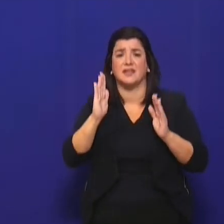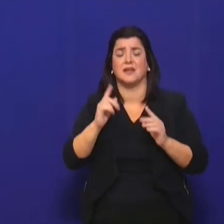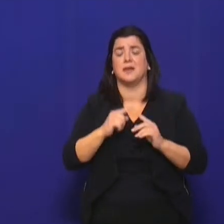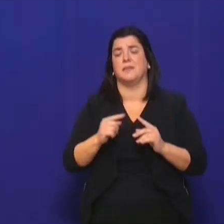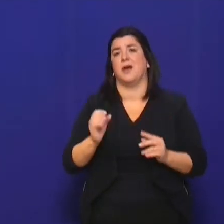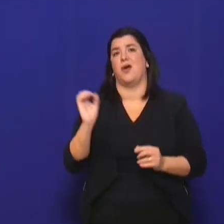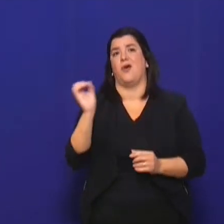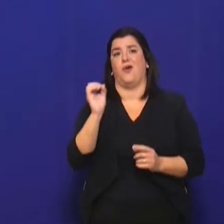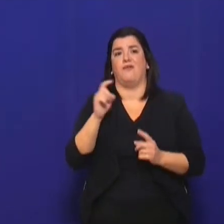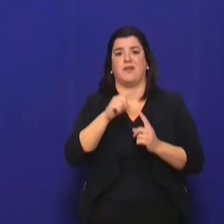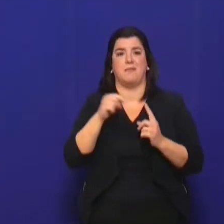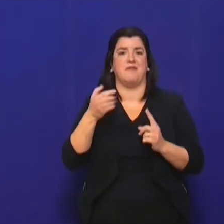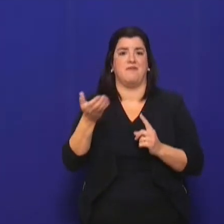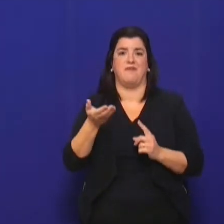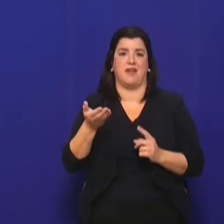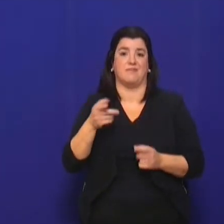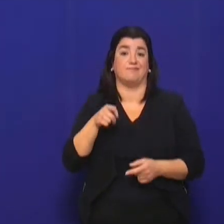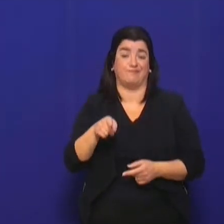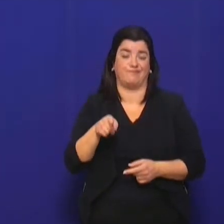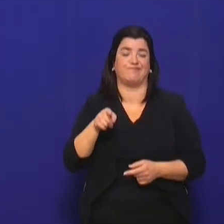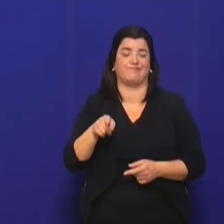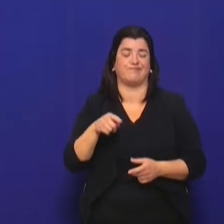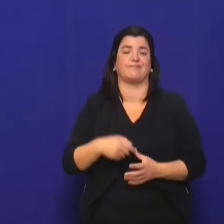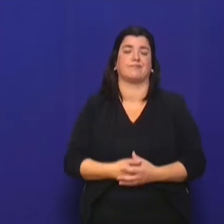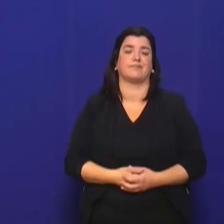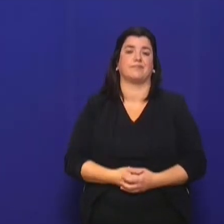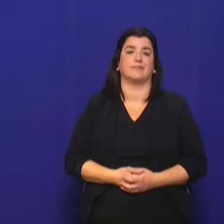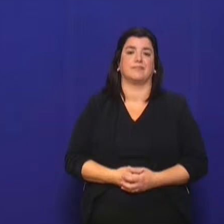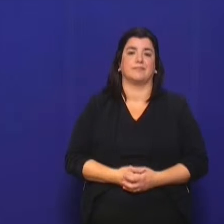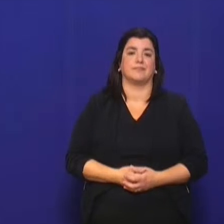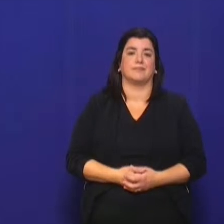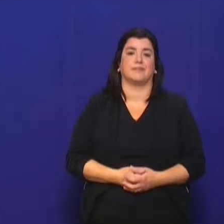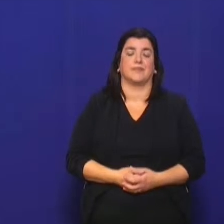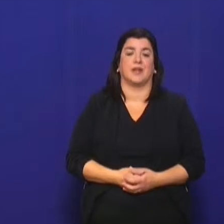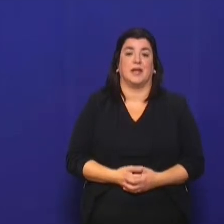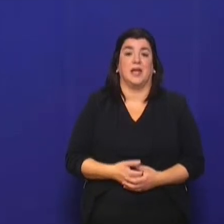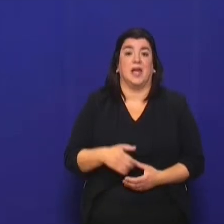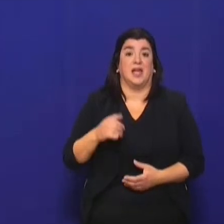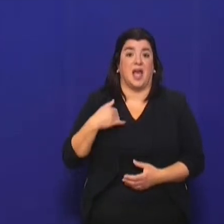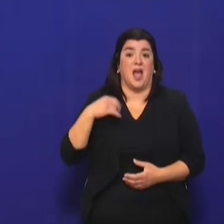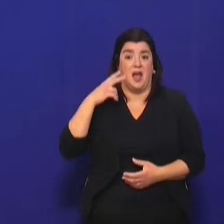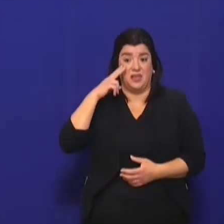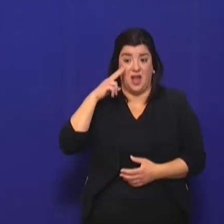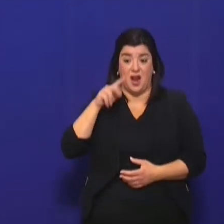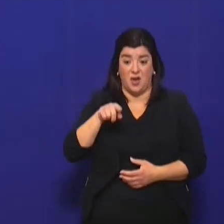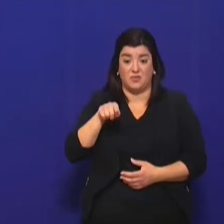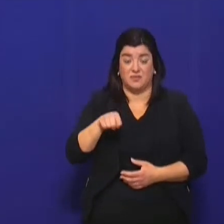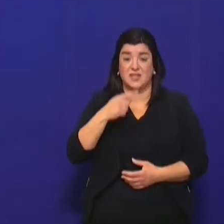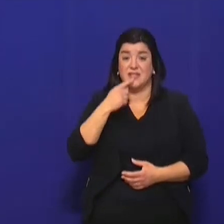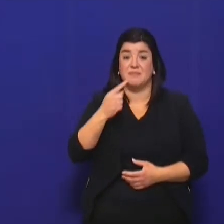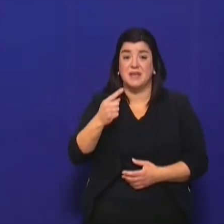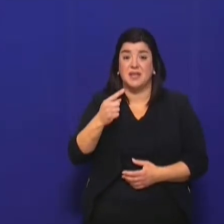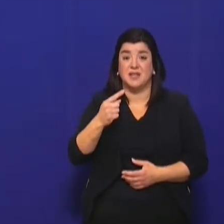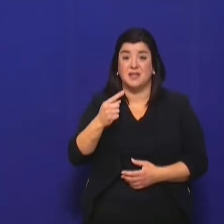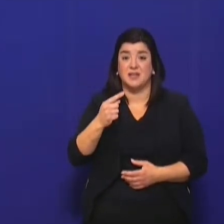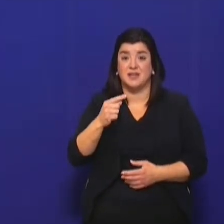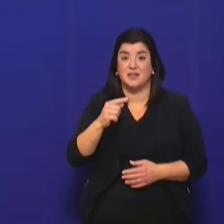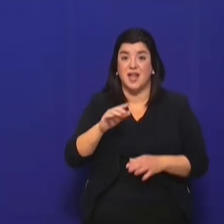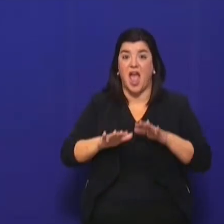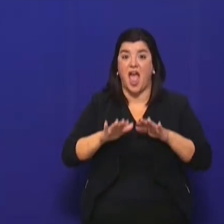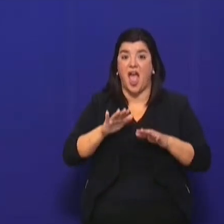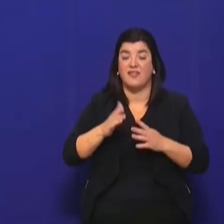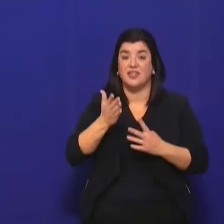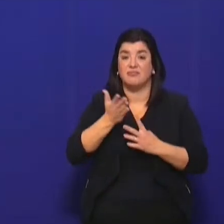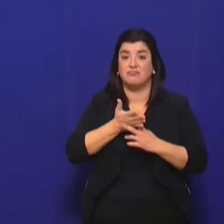fejn qegħdin jiġu driven dawn il-każijiet li qed ikollna. U jekk inħarsu lejn l-average age li kellna din il-ġimgħa